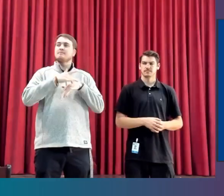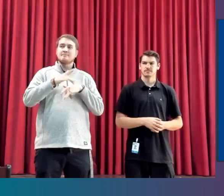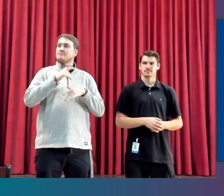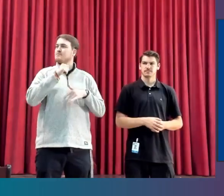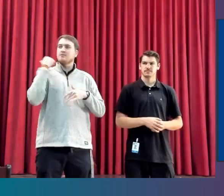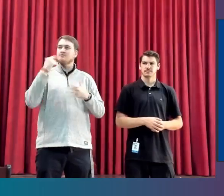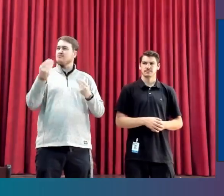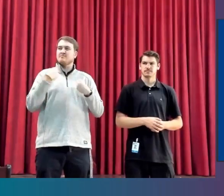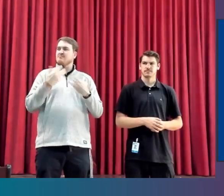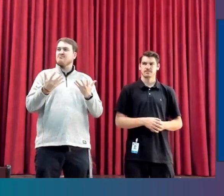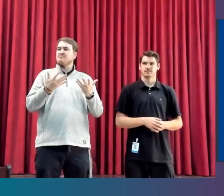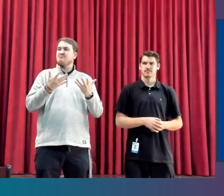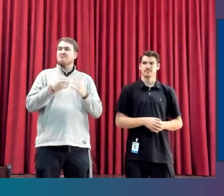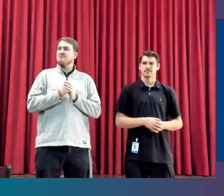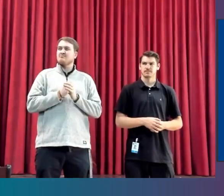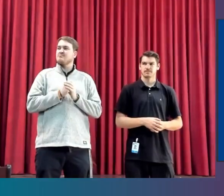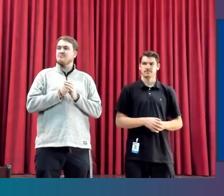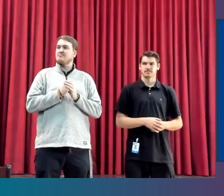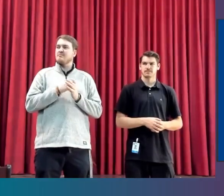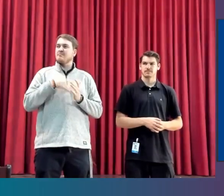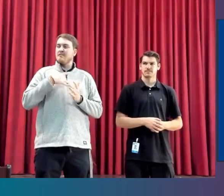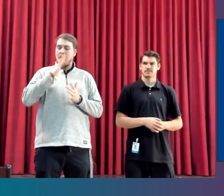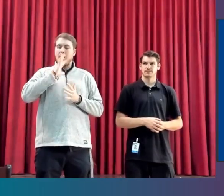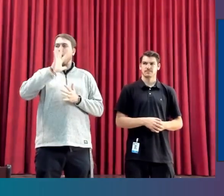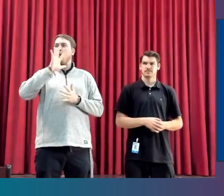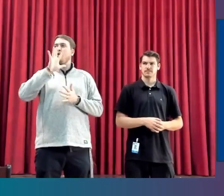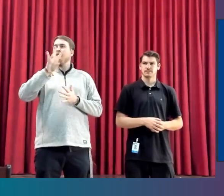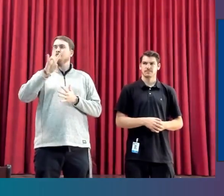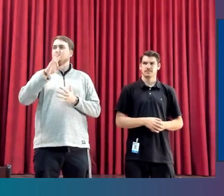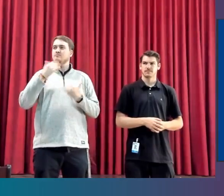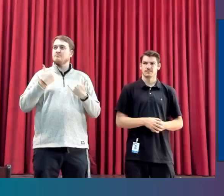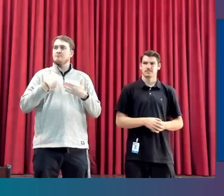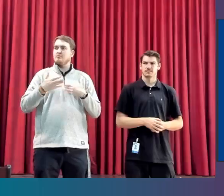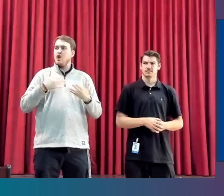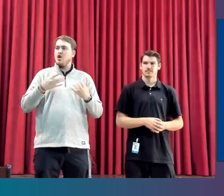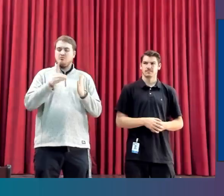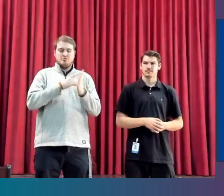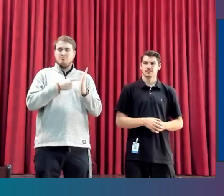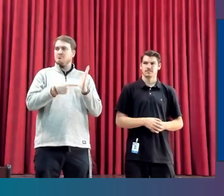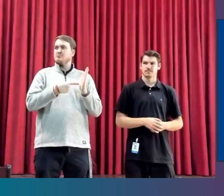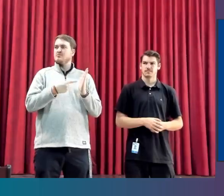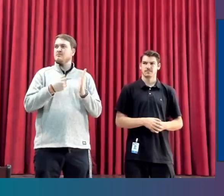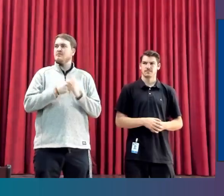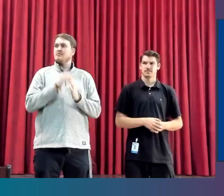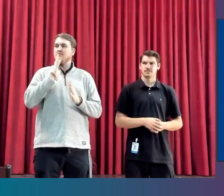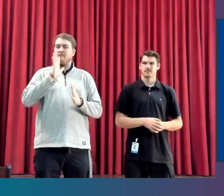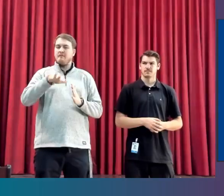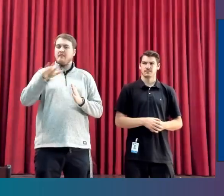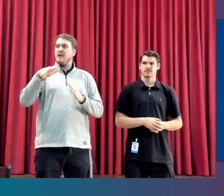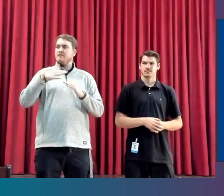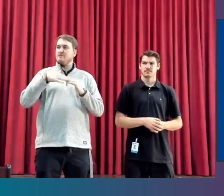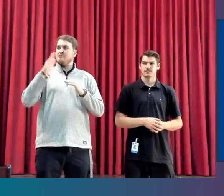move to another place. I'm not receiving any lists of apartments. I'm 57,